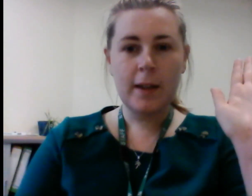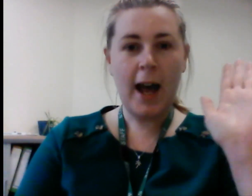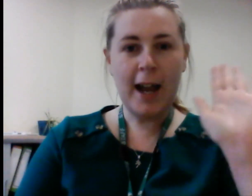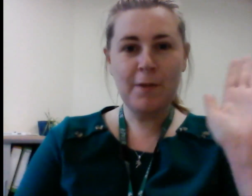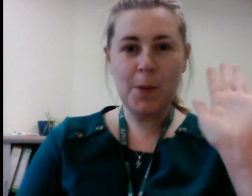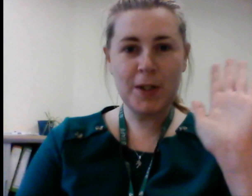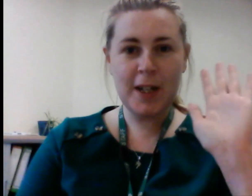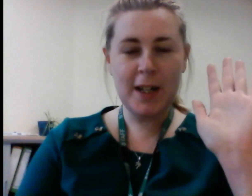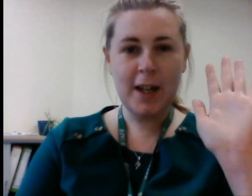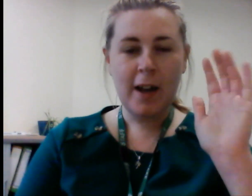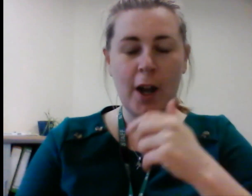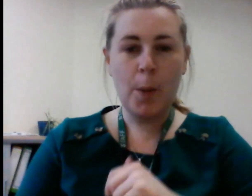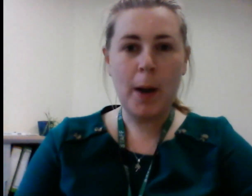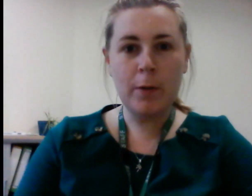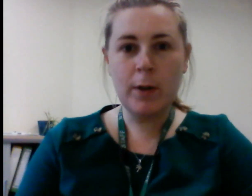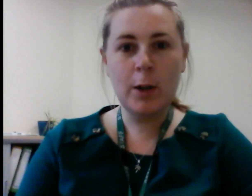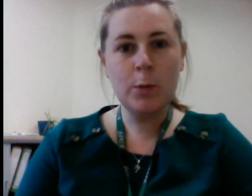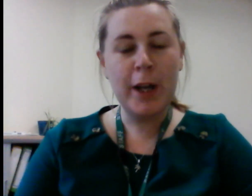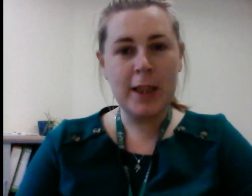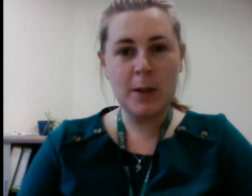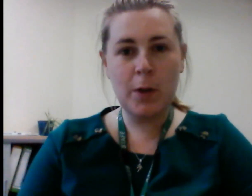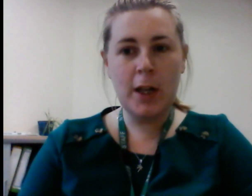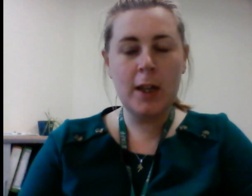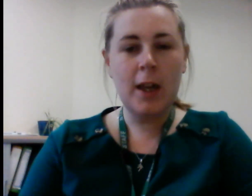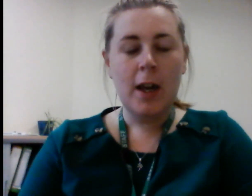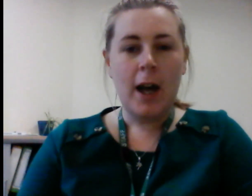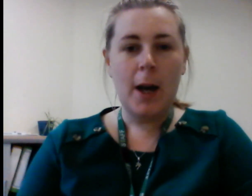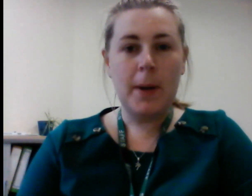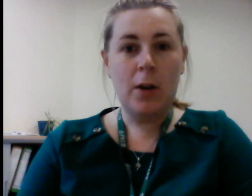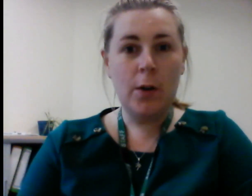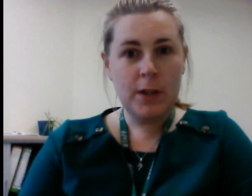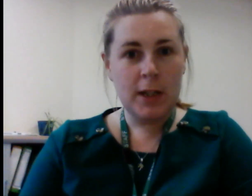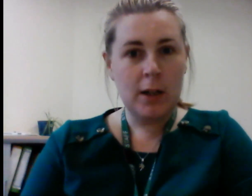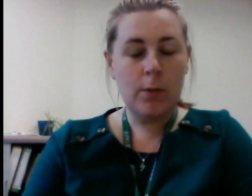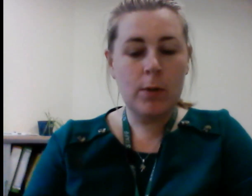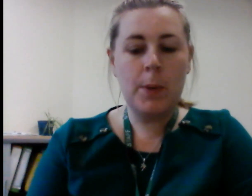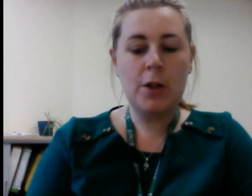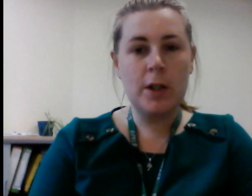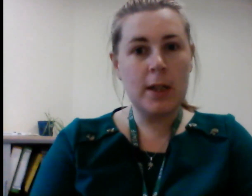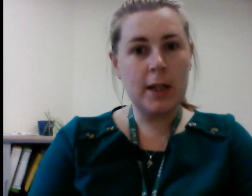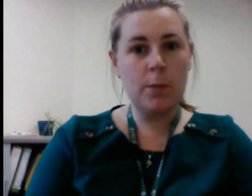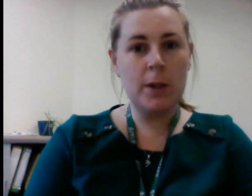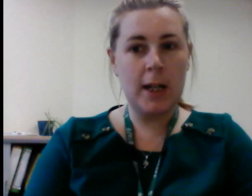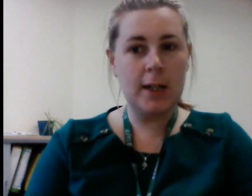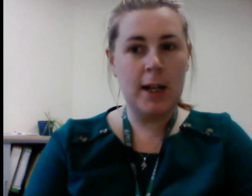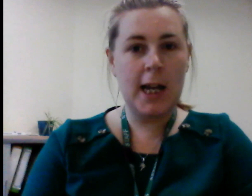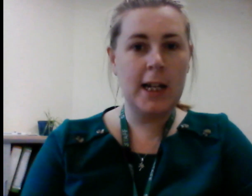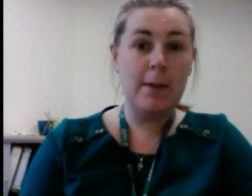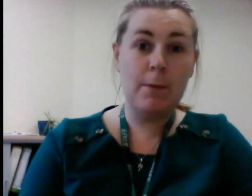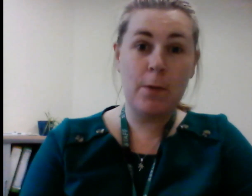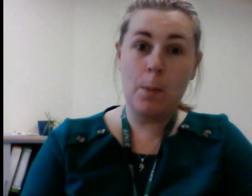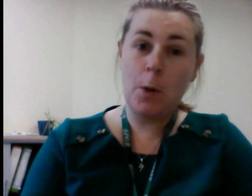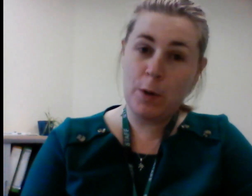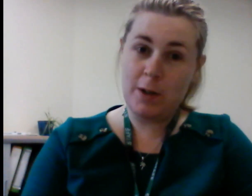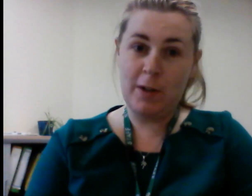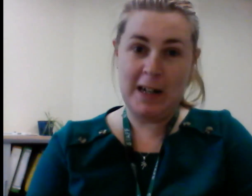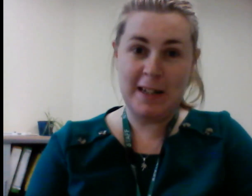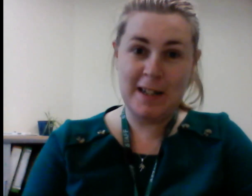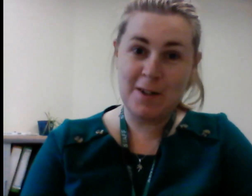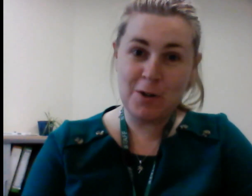Hi everybody, I hope you have a really good week this week. I loved seeing all the pictures and things you've been sending in, even from all the different classes, not just